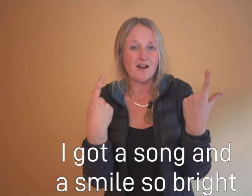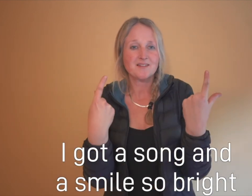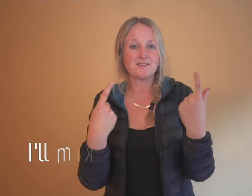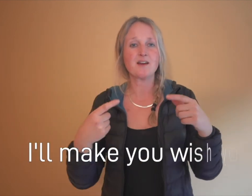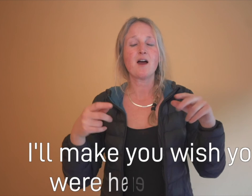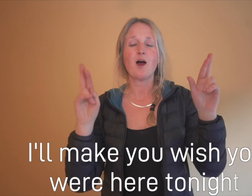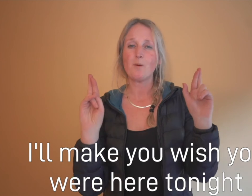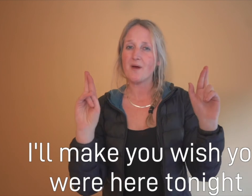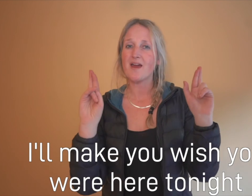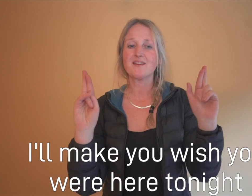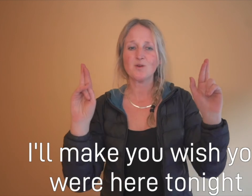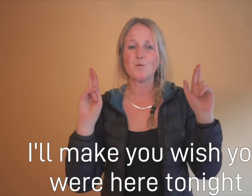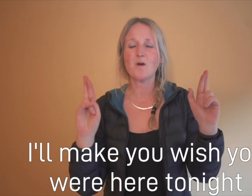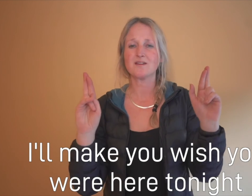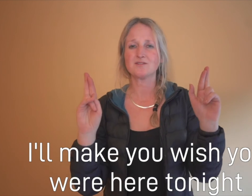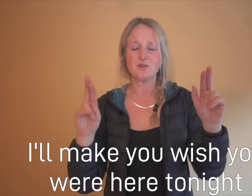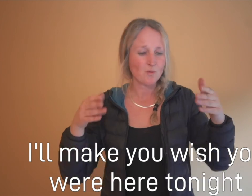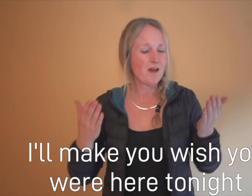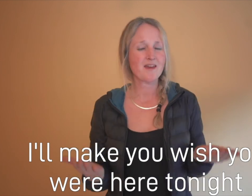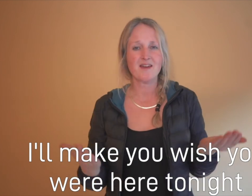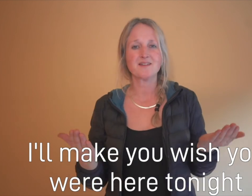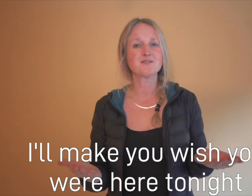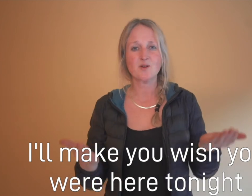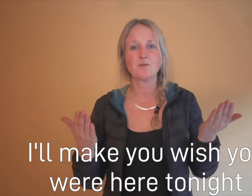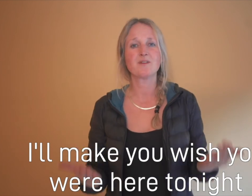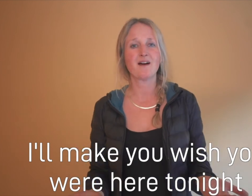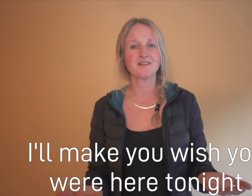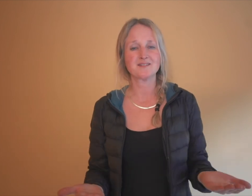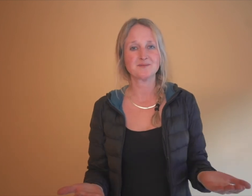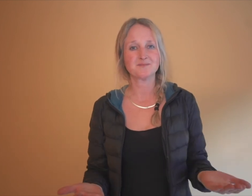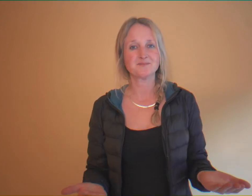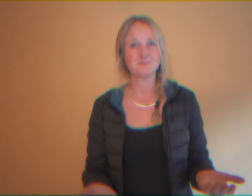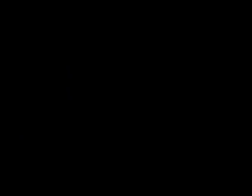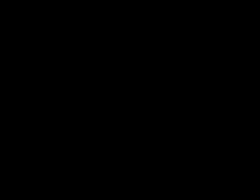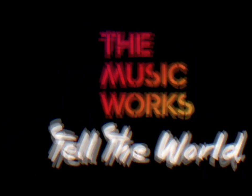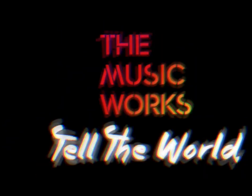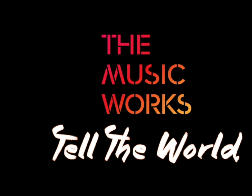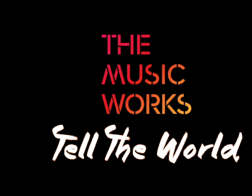so bright. I'll make you wish you were here tonight.